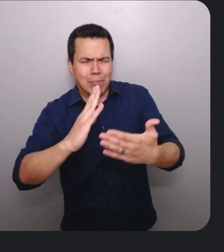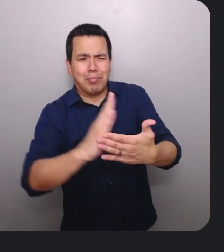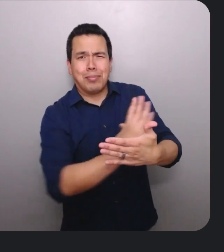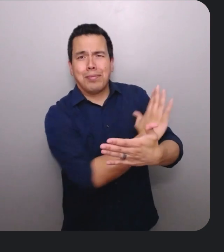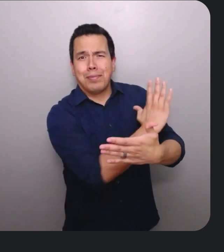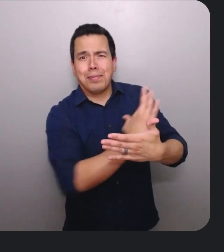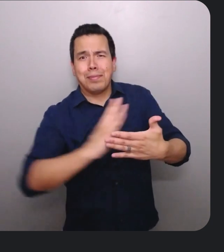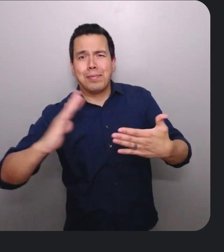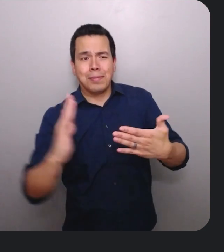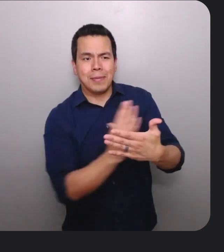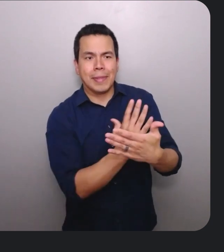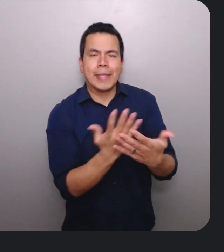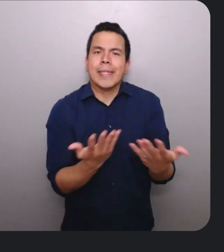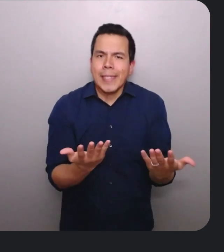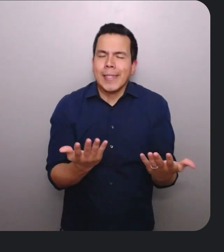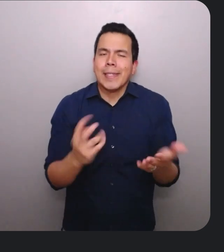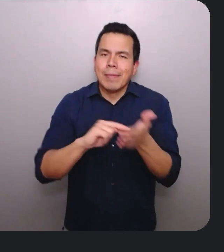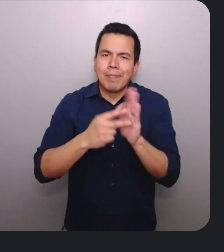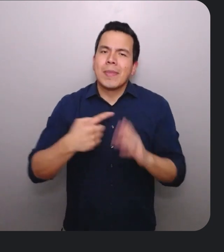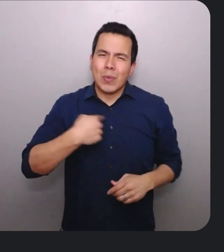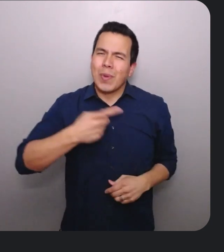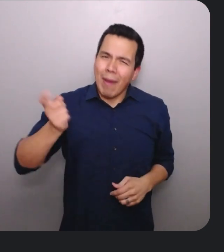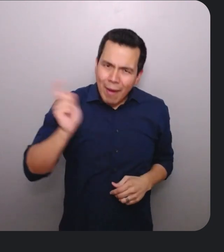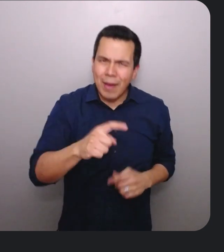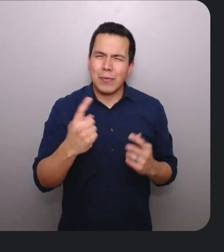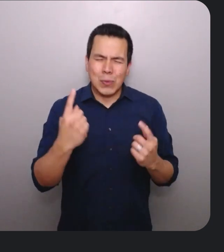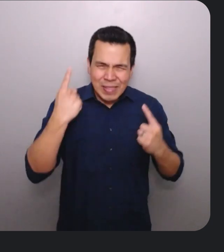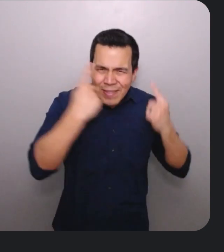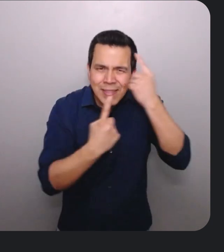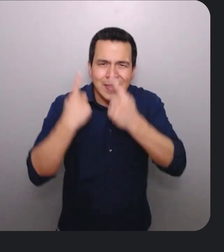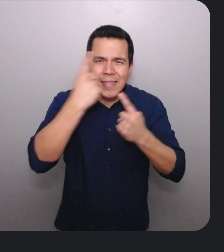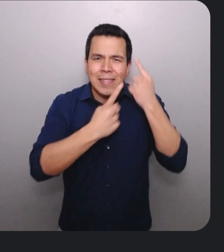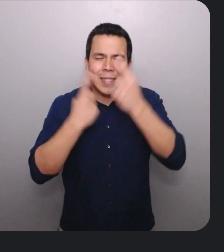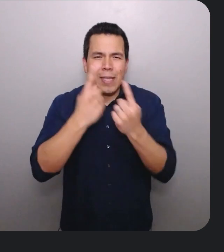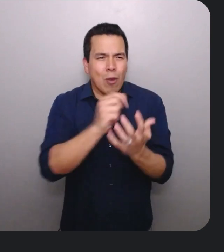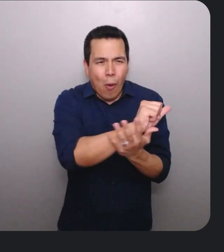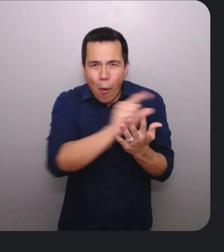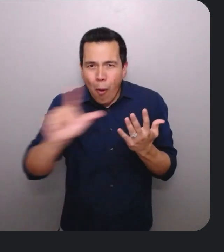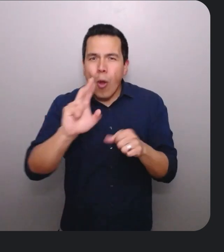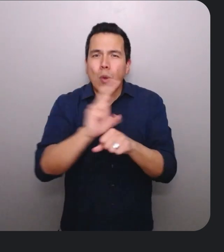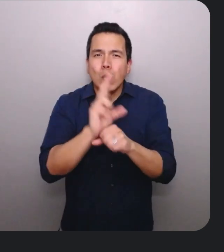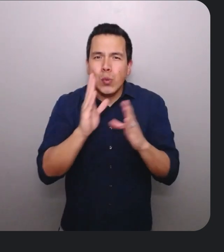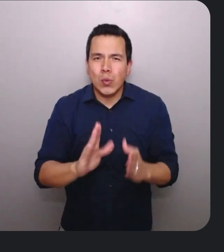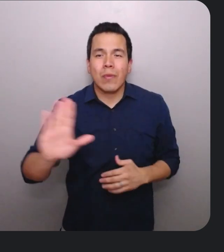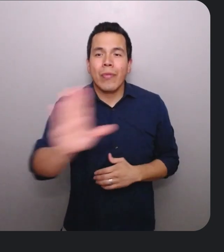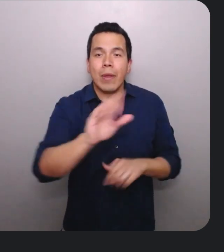Given the broad range of disability experiences, we must diligently consider all users' abilities and situations.